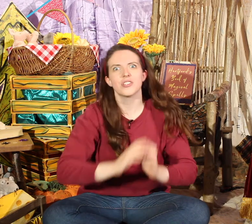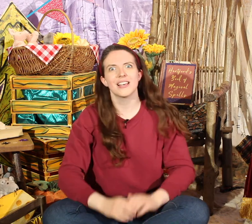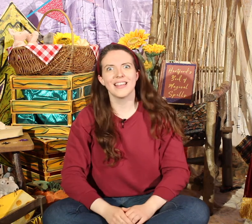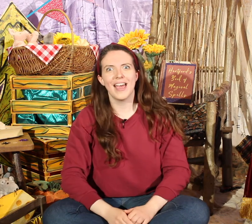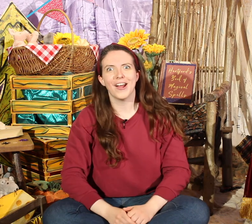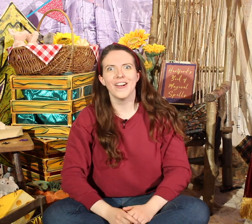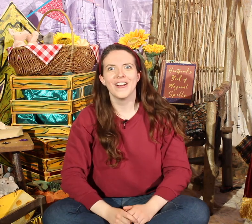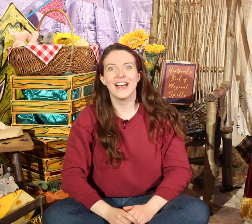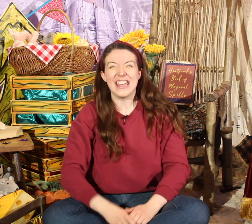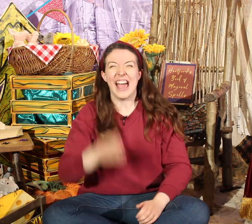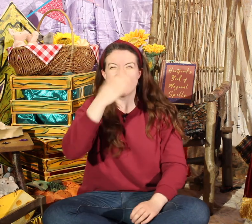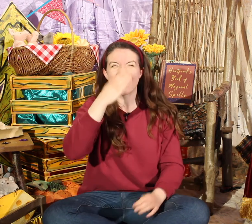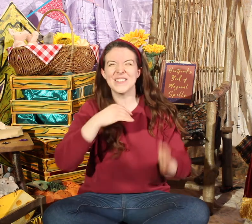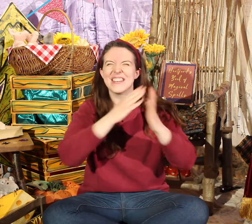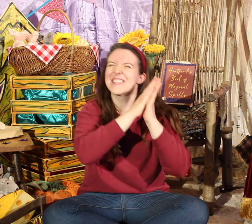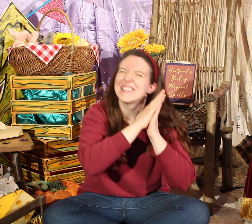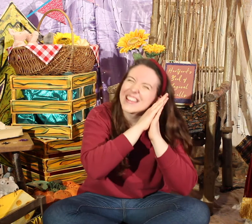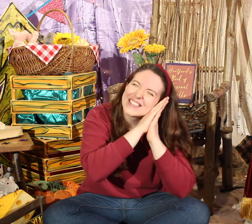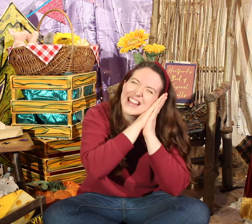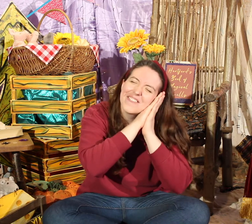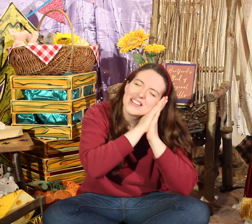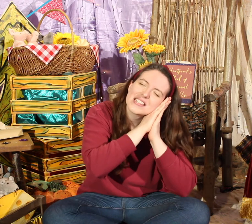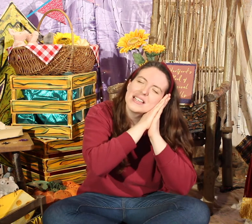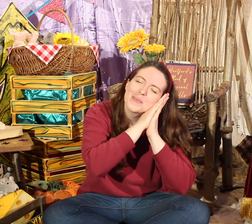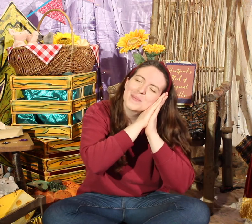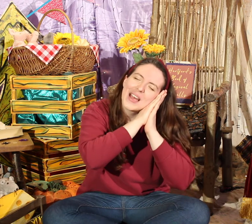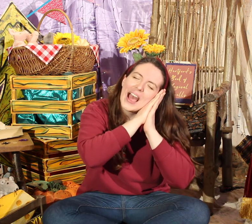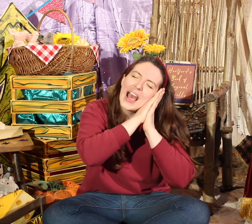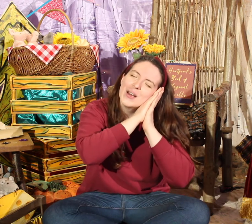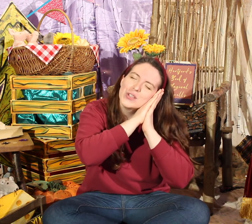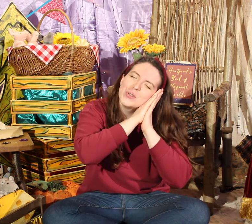like the hare? Yeah, come on down, storytellers, and have a little sleep.